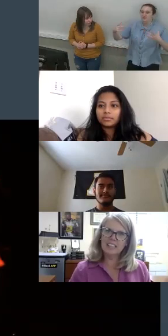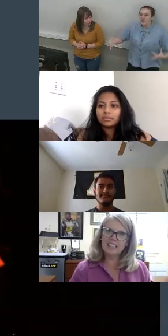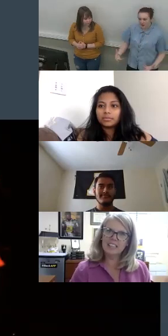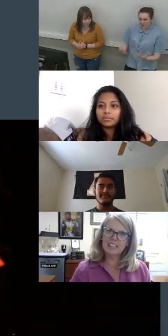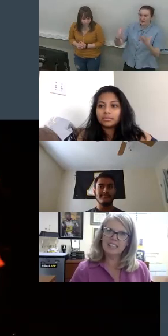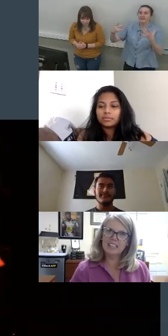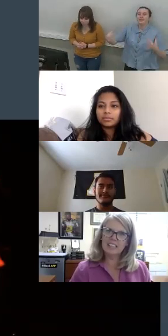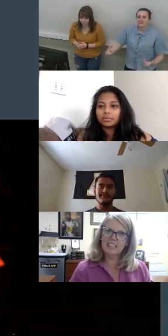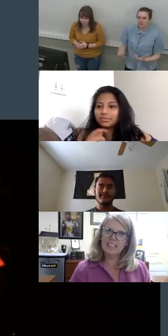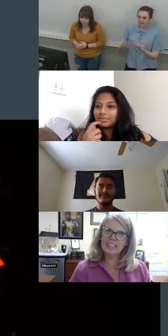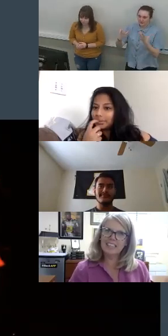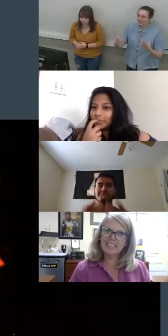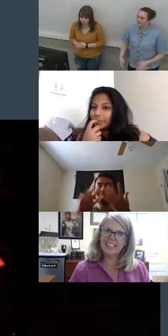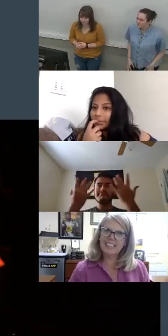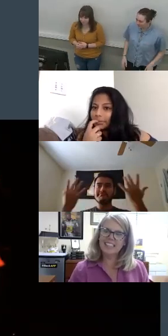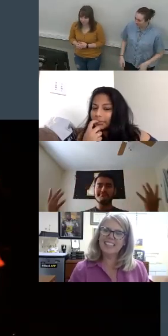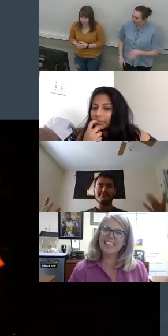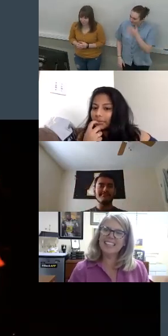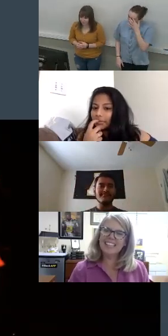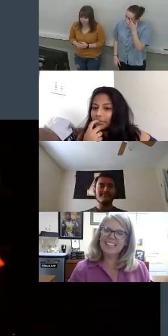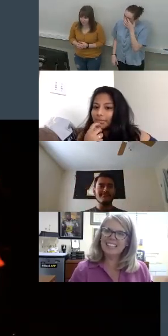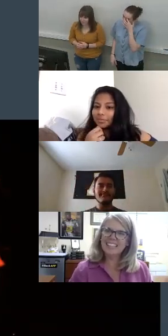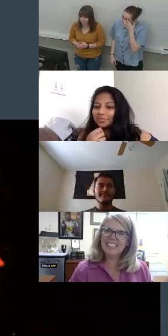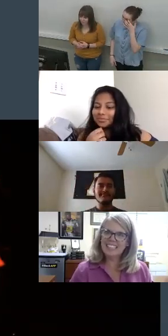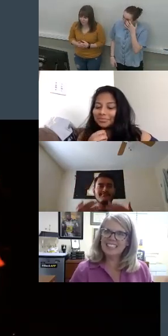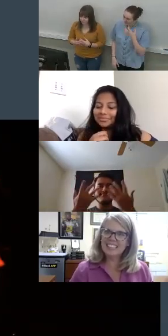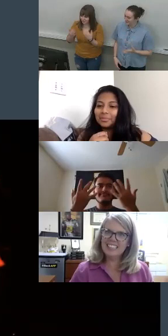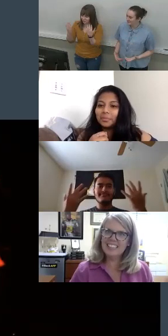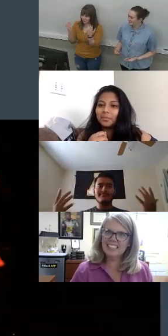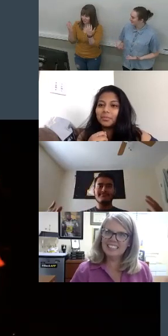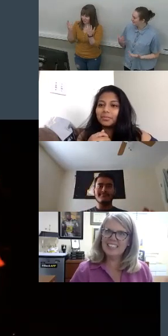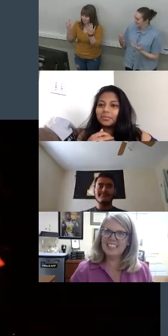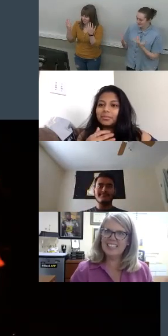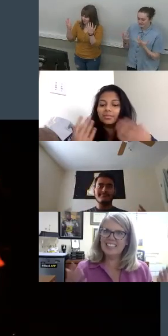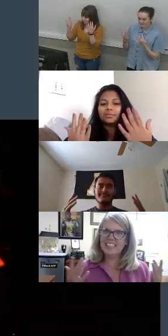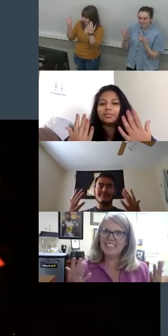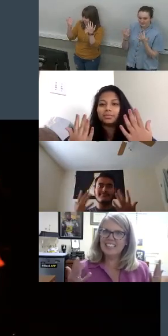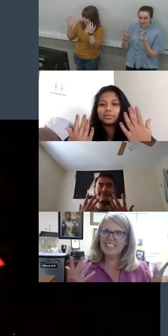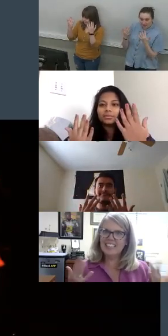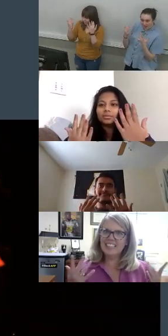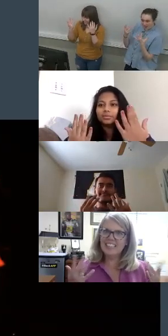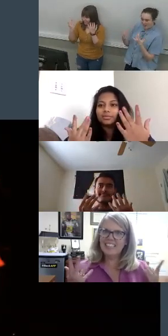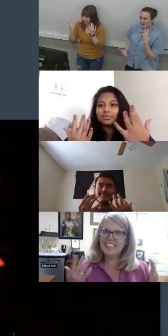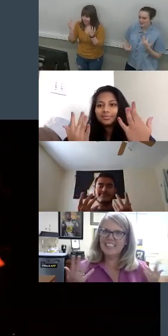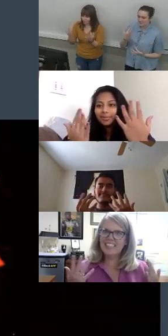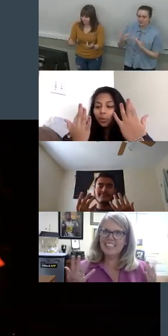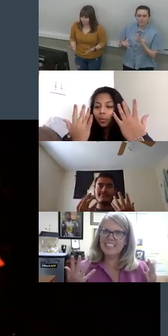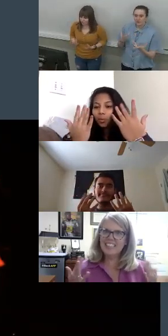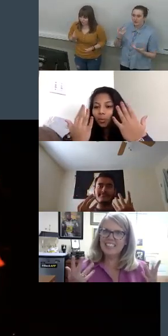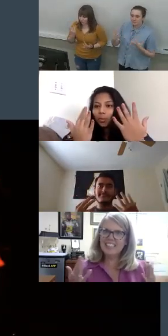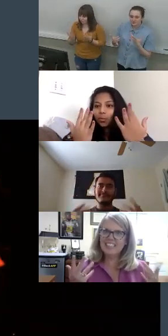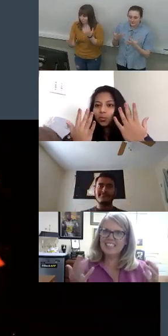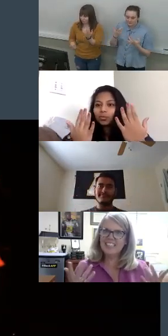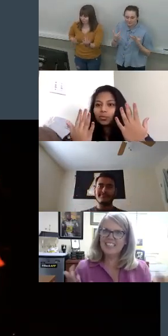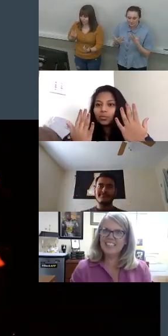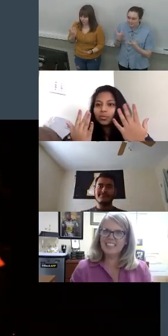it's fire. It's a lot of fire. And this one's very easy and very fun. It's your two hands. Give us some jazz fingers, and then just move them